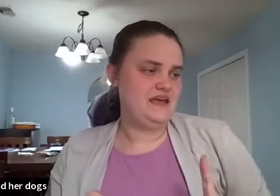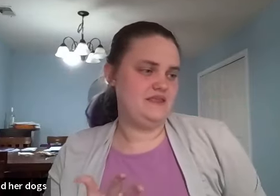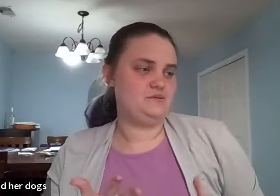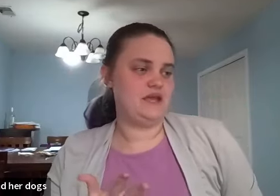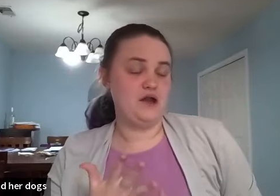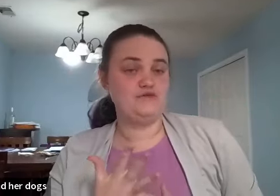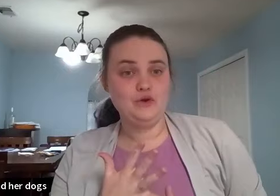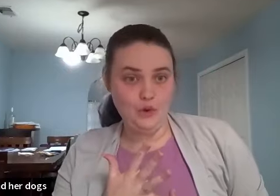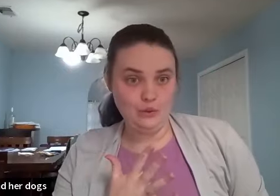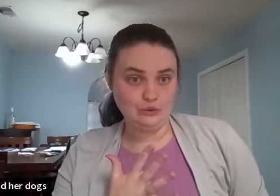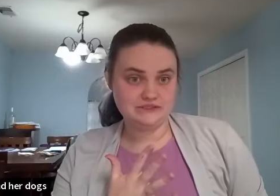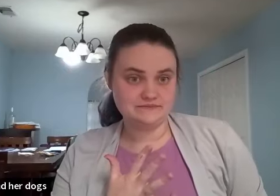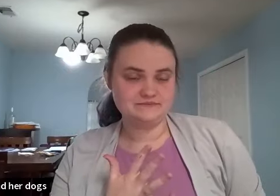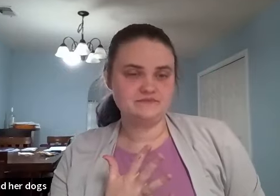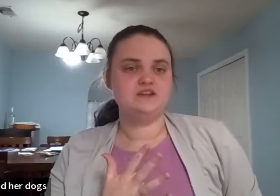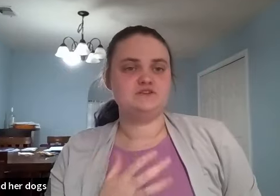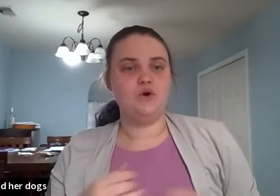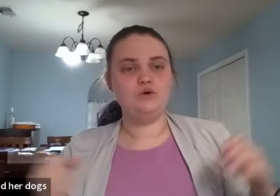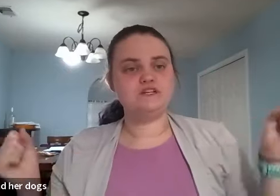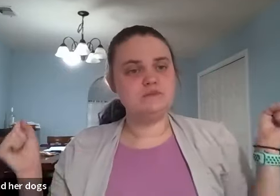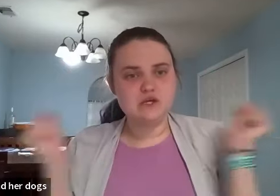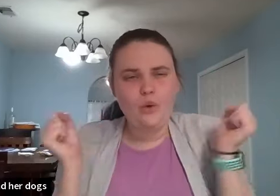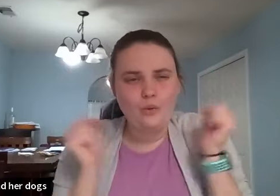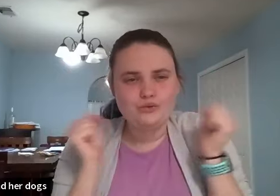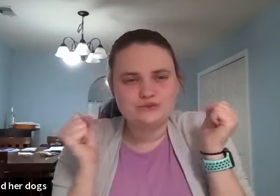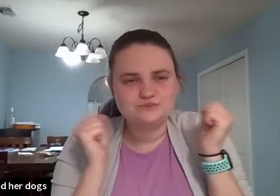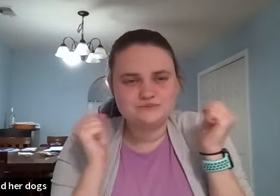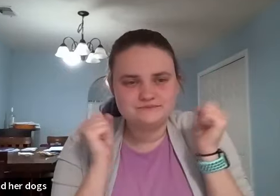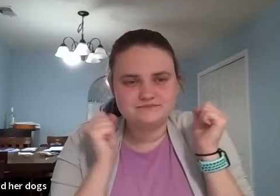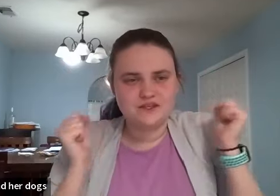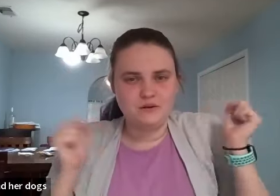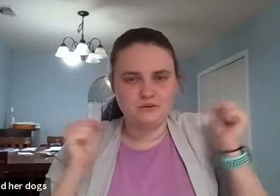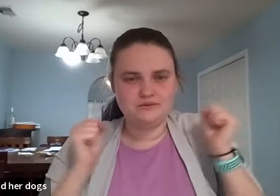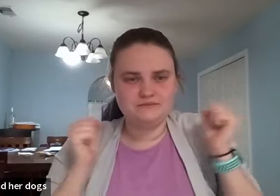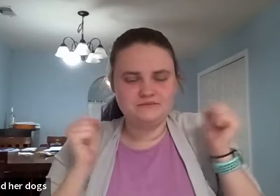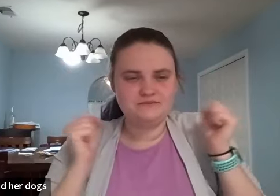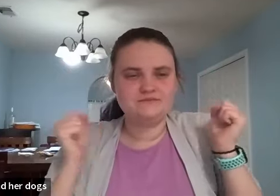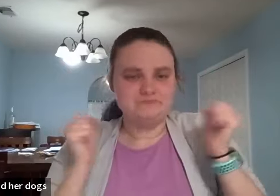And then we have cold. So cold's gonna be cold, cold.